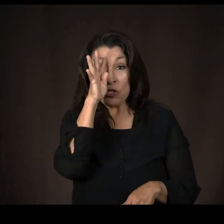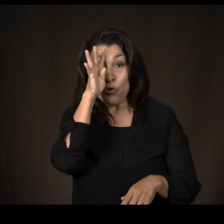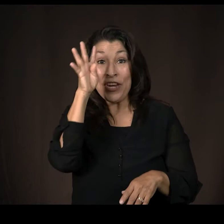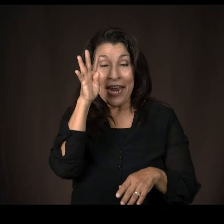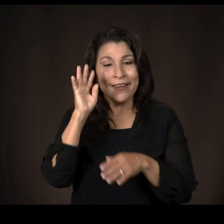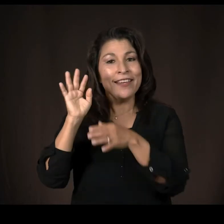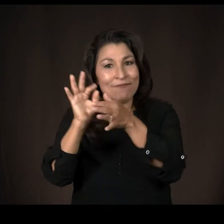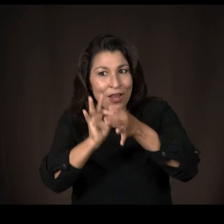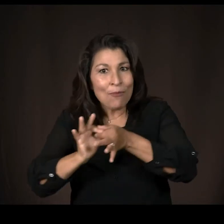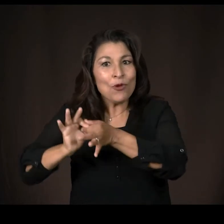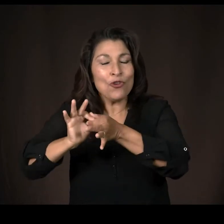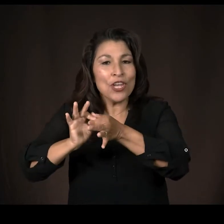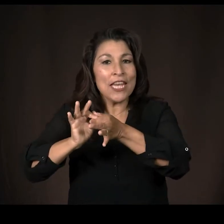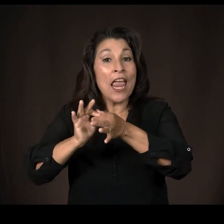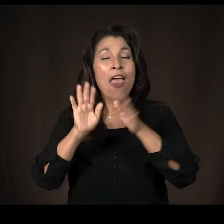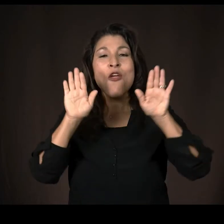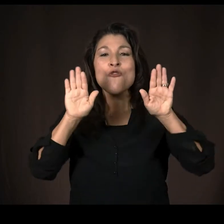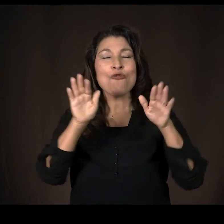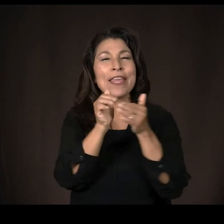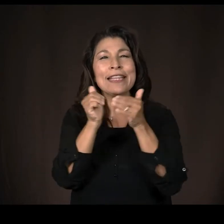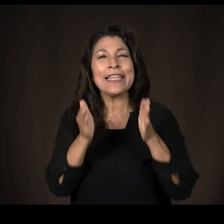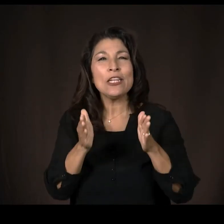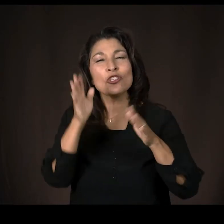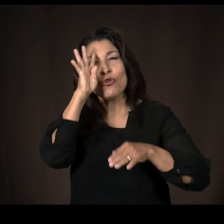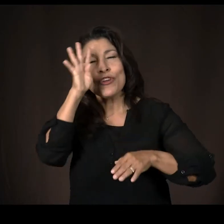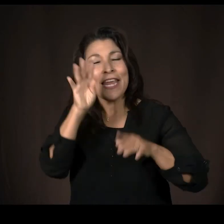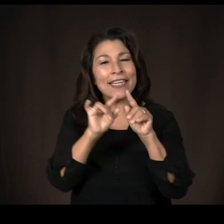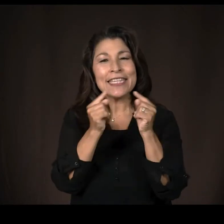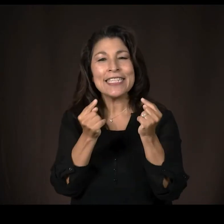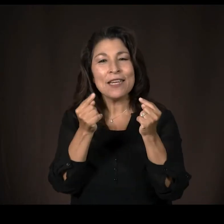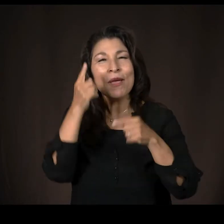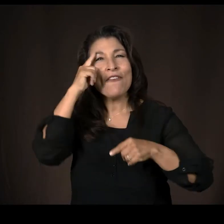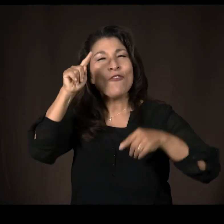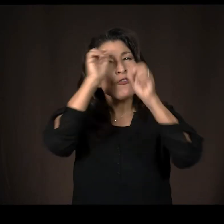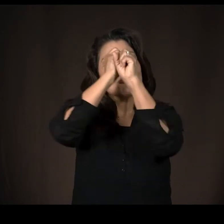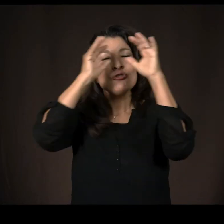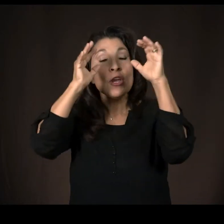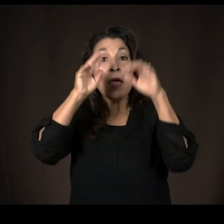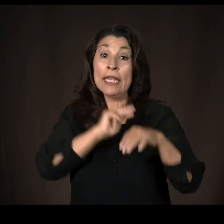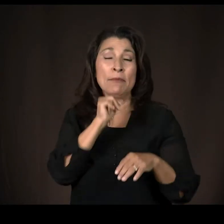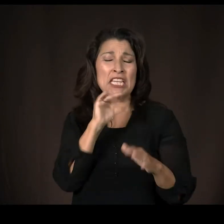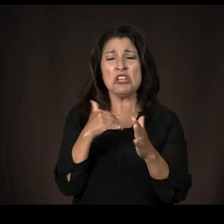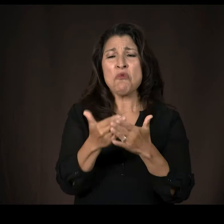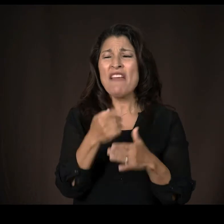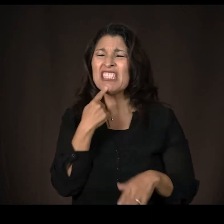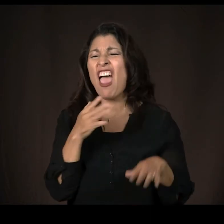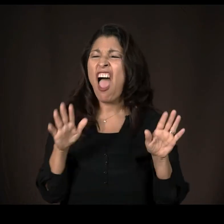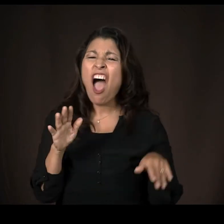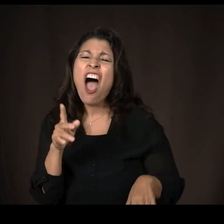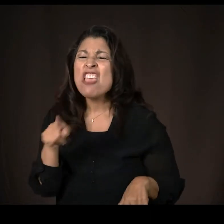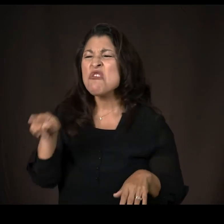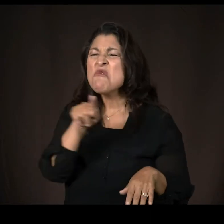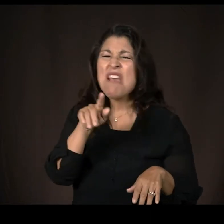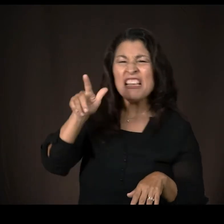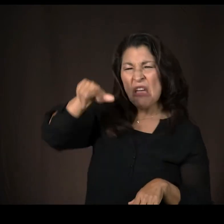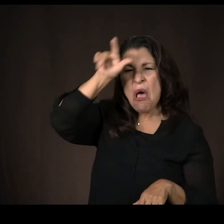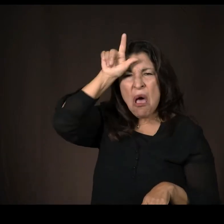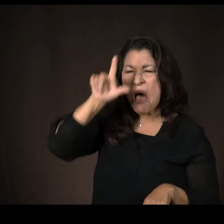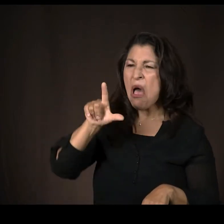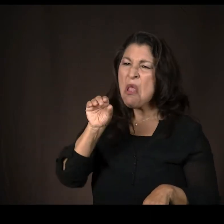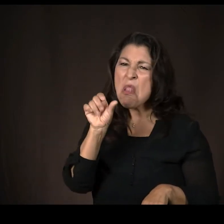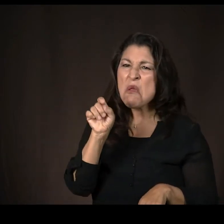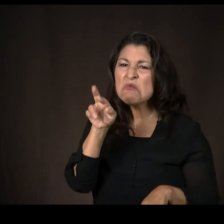leaders create a team for the dream. Nehemiah doesn't arrive in Jerusalem saying, you guys are all a bunch of